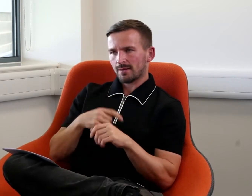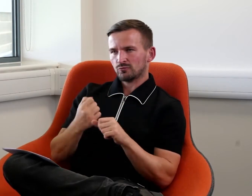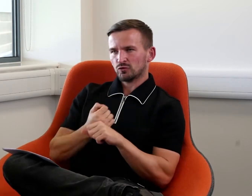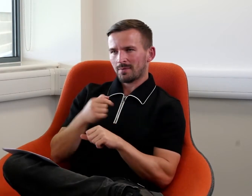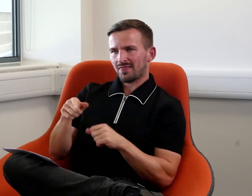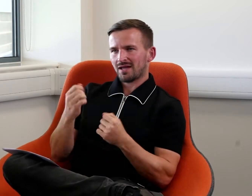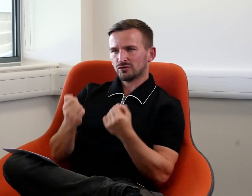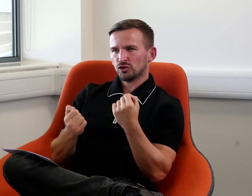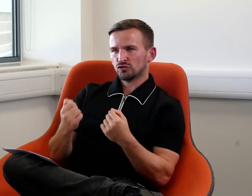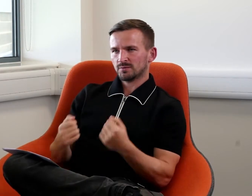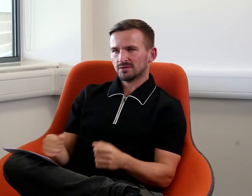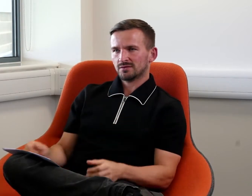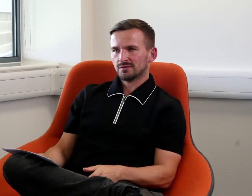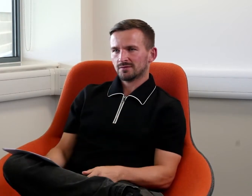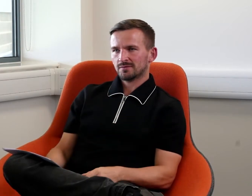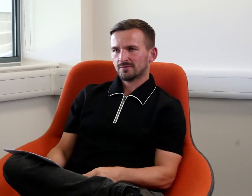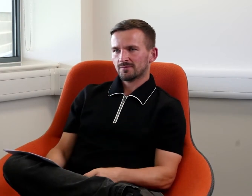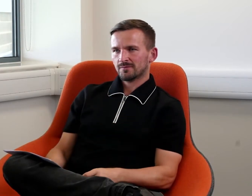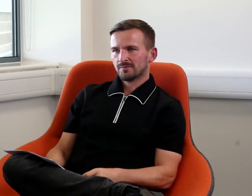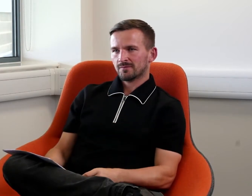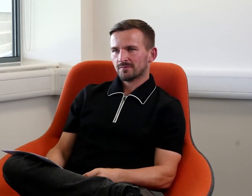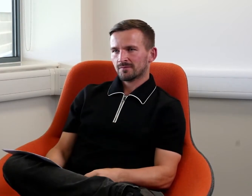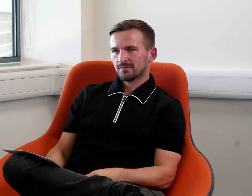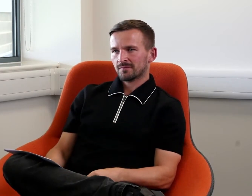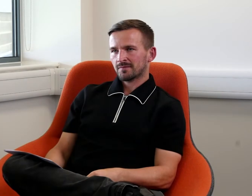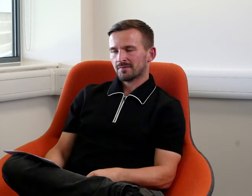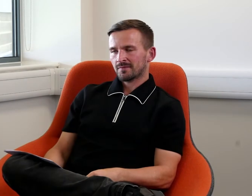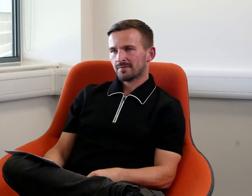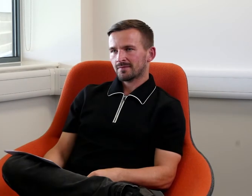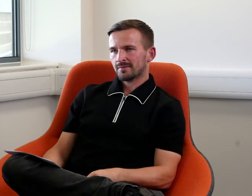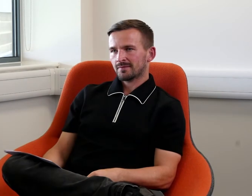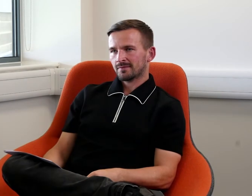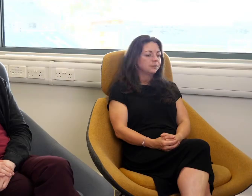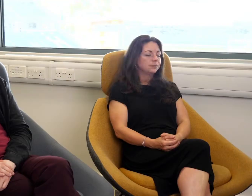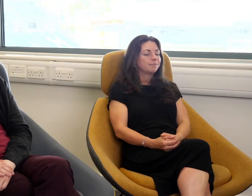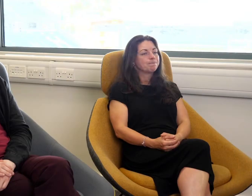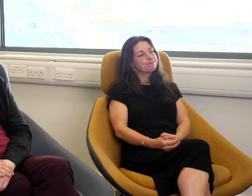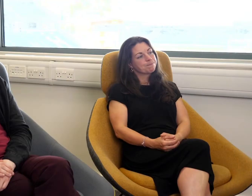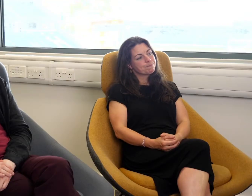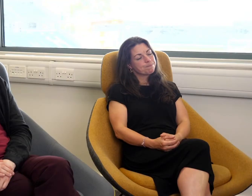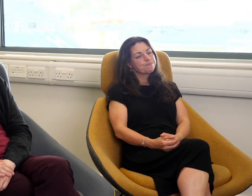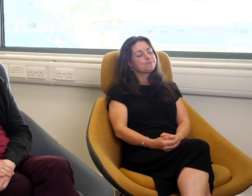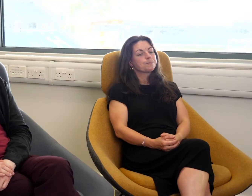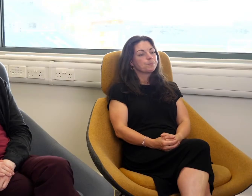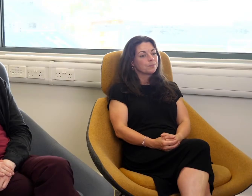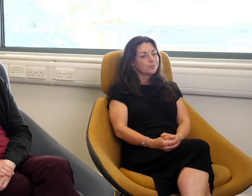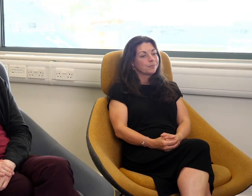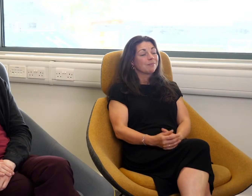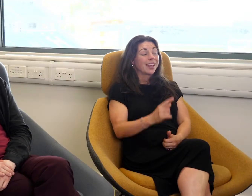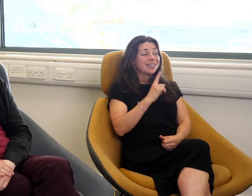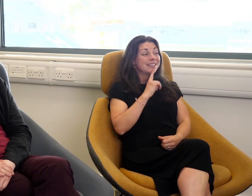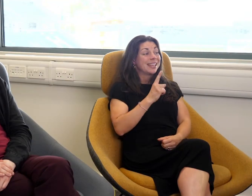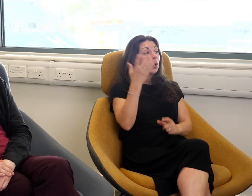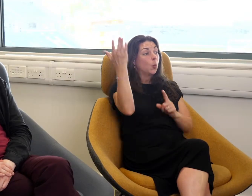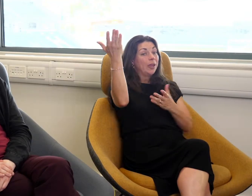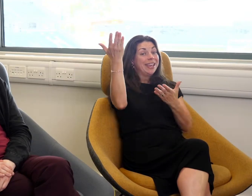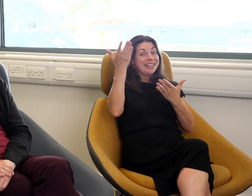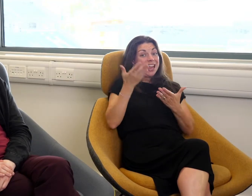of time to make these sort of judgments and changes? As I say, we inherited a really, really difficult situation, and I